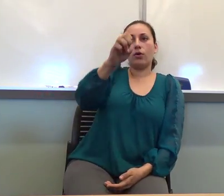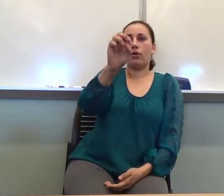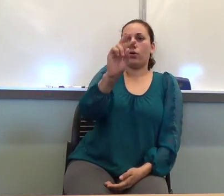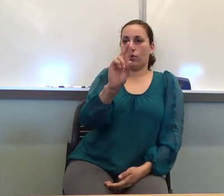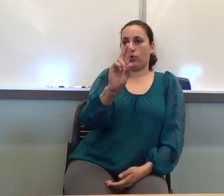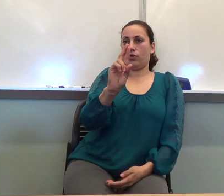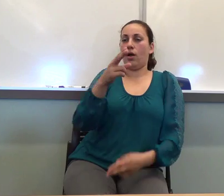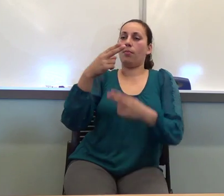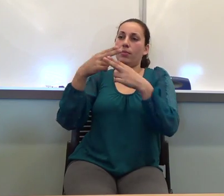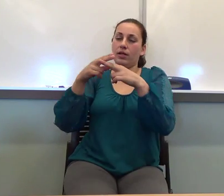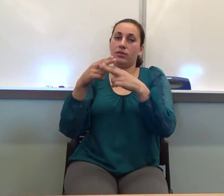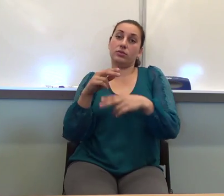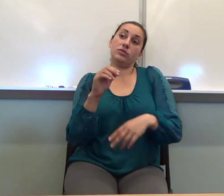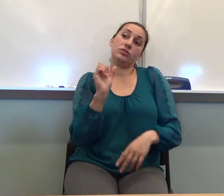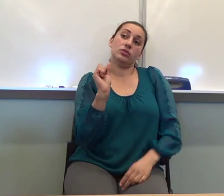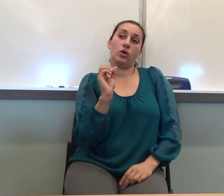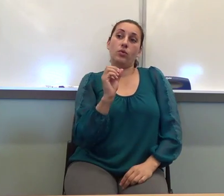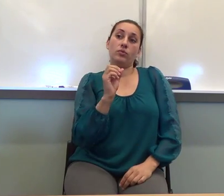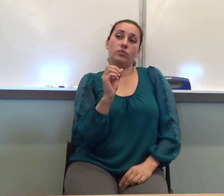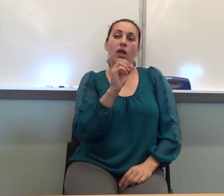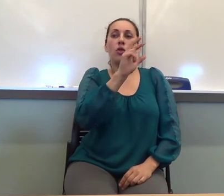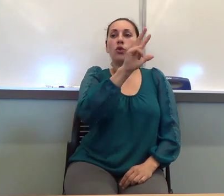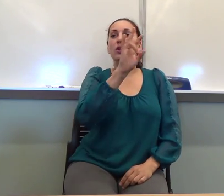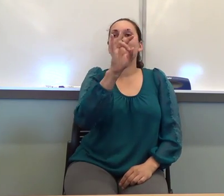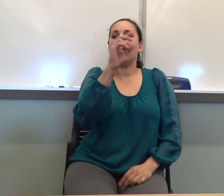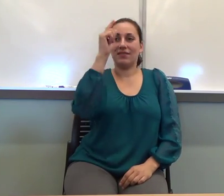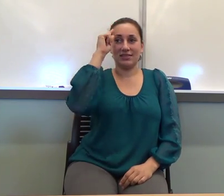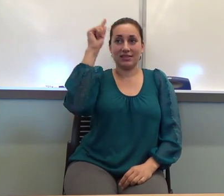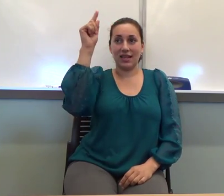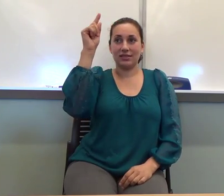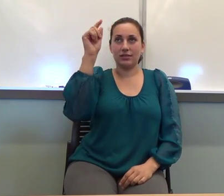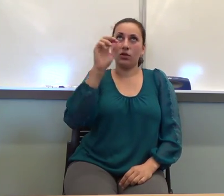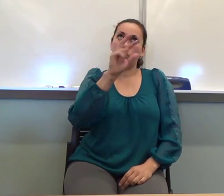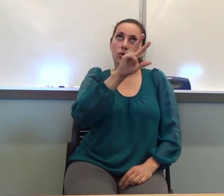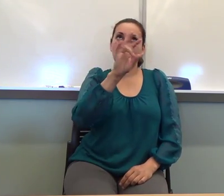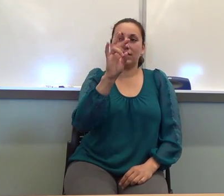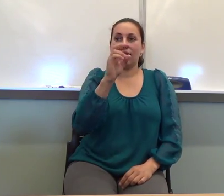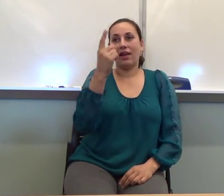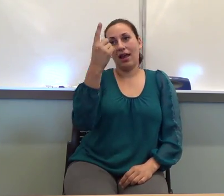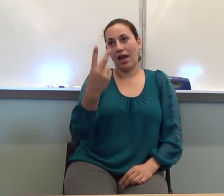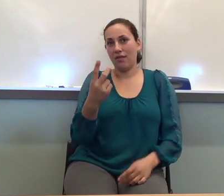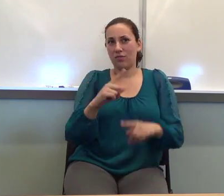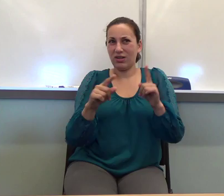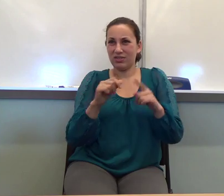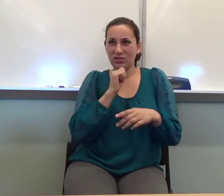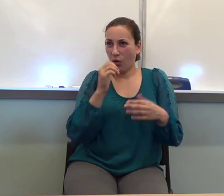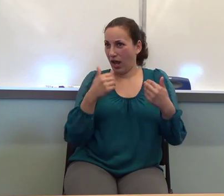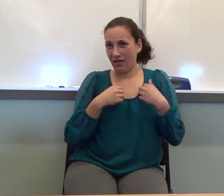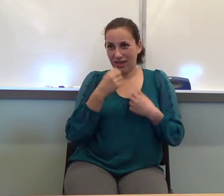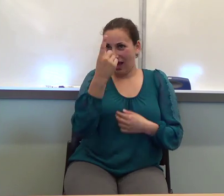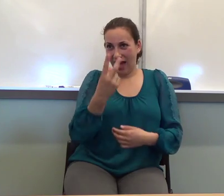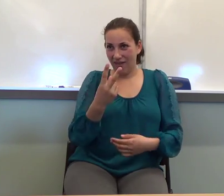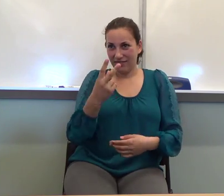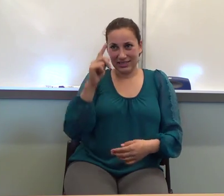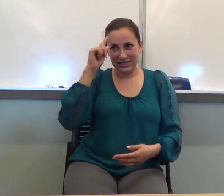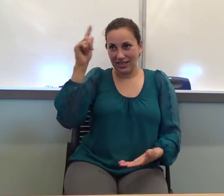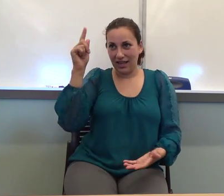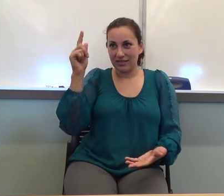In other words, 37 cents, and then you have a half of a cent there. And we don't have a coin for that. That's not in our monetary system, but